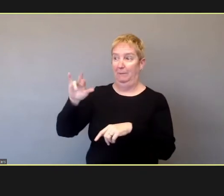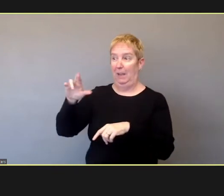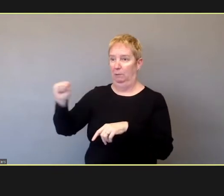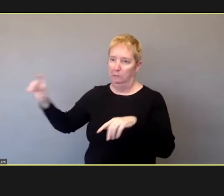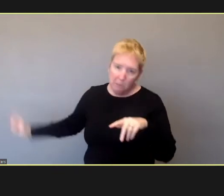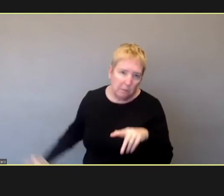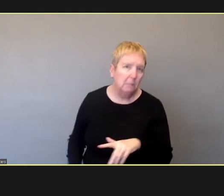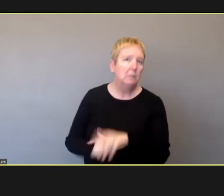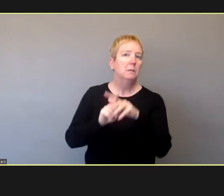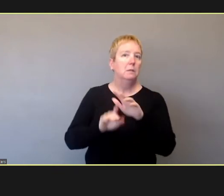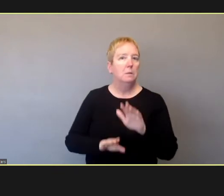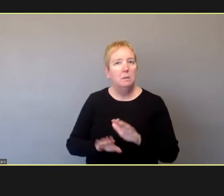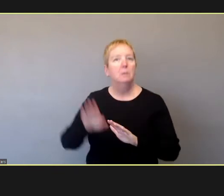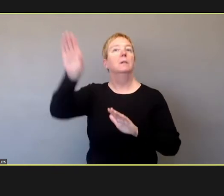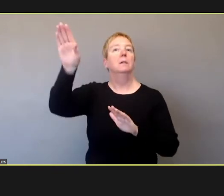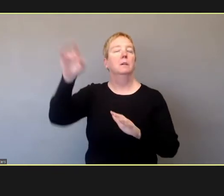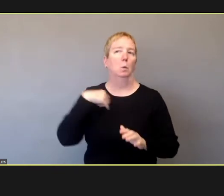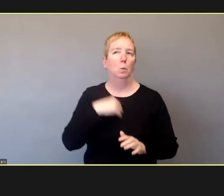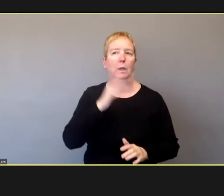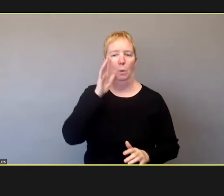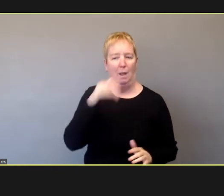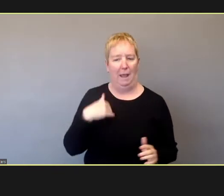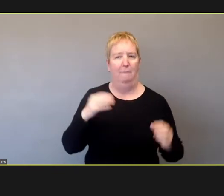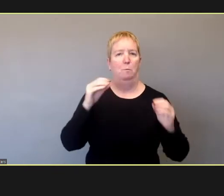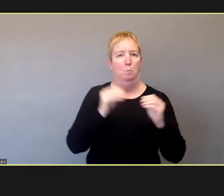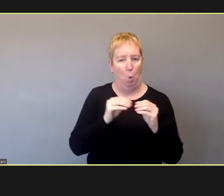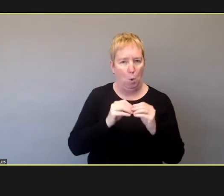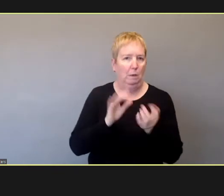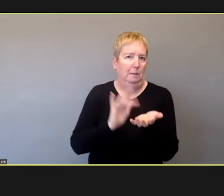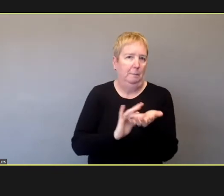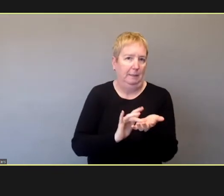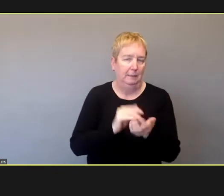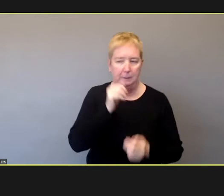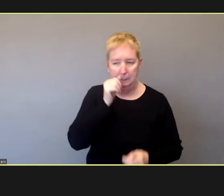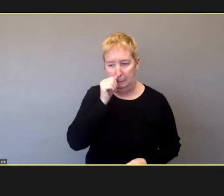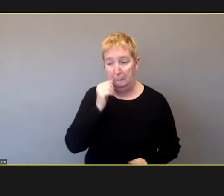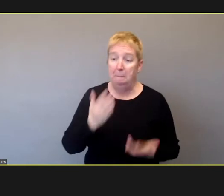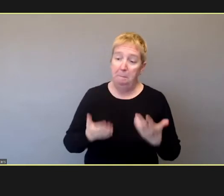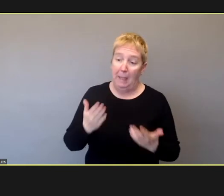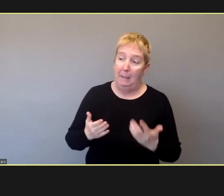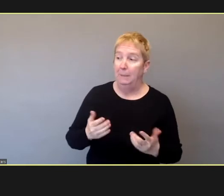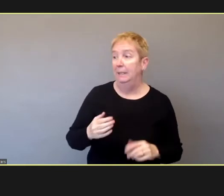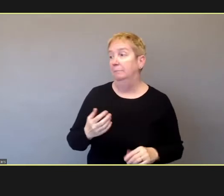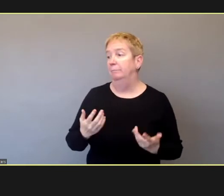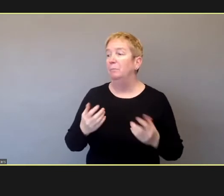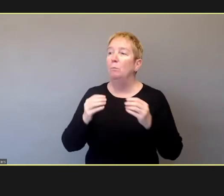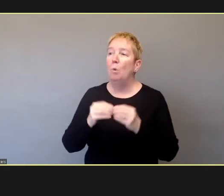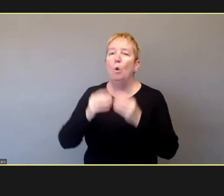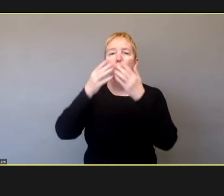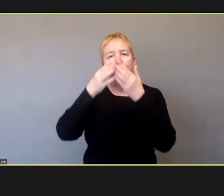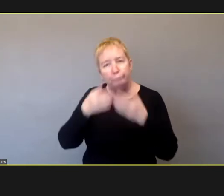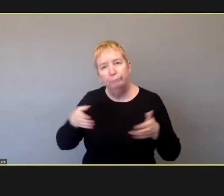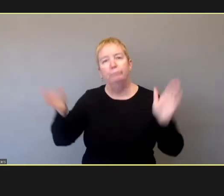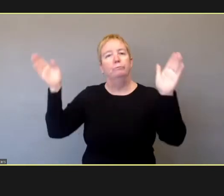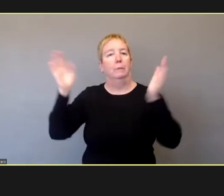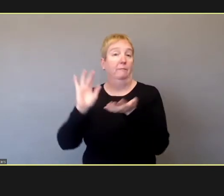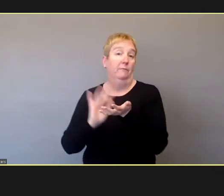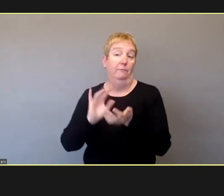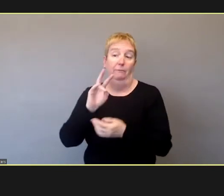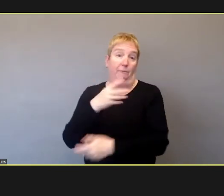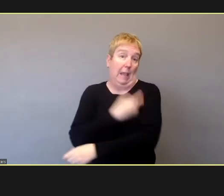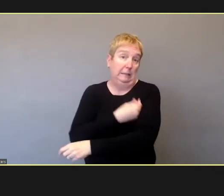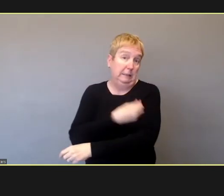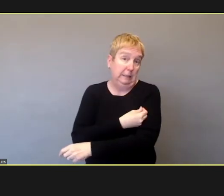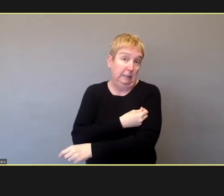additional tools, maybe another version of the vaccine that's more global and not variant